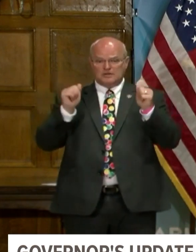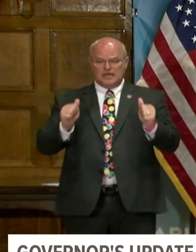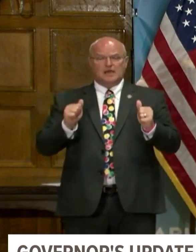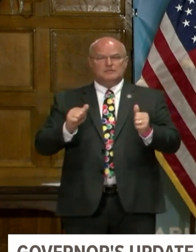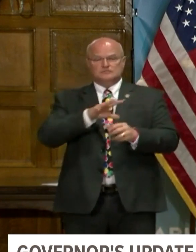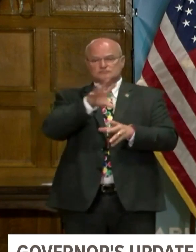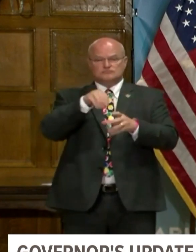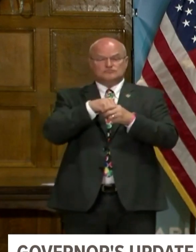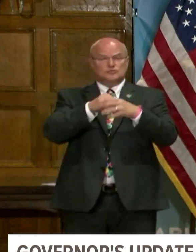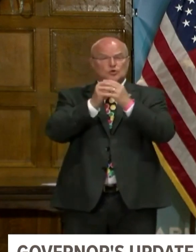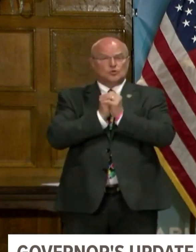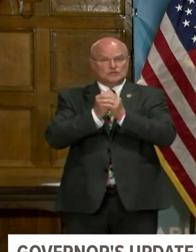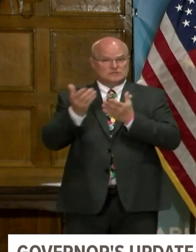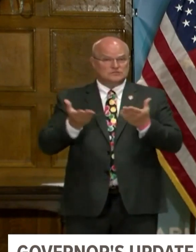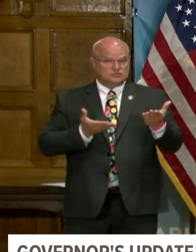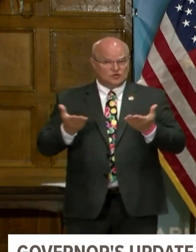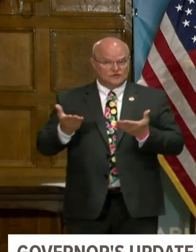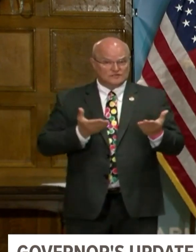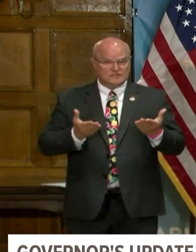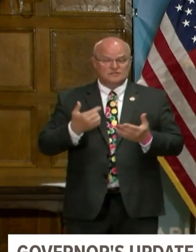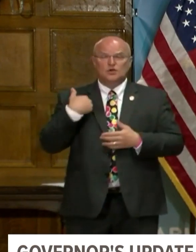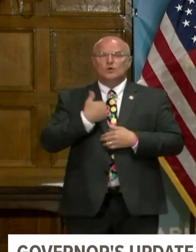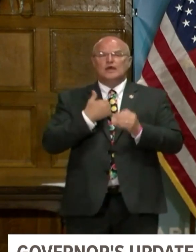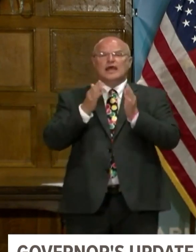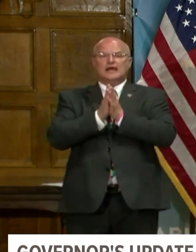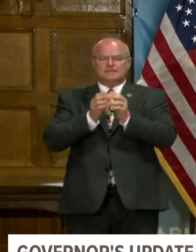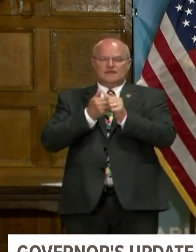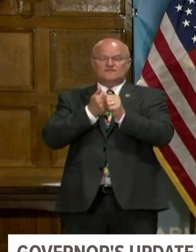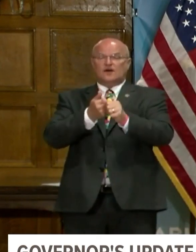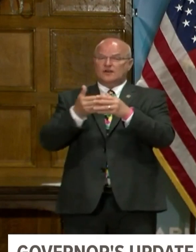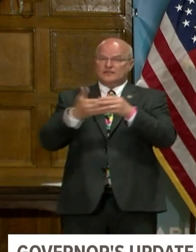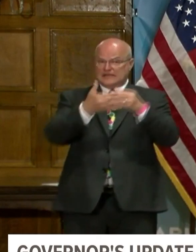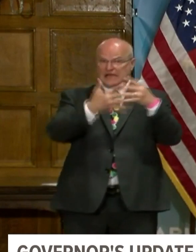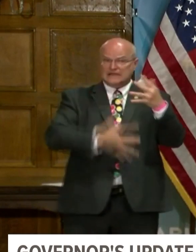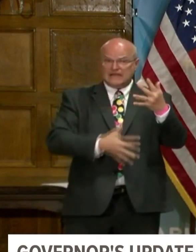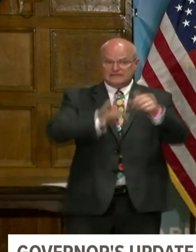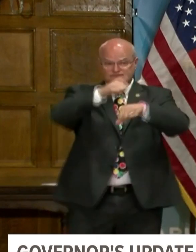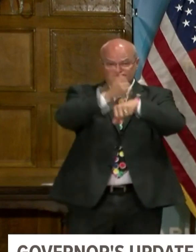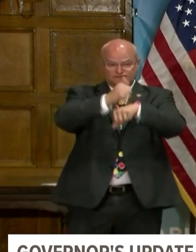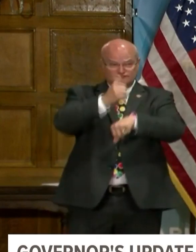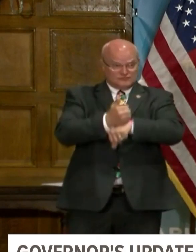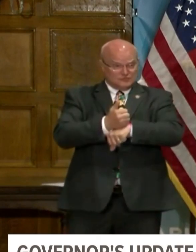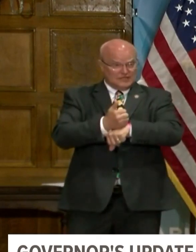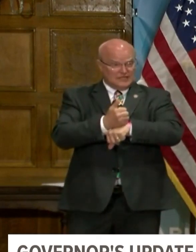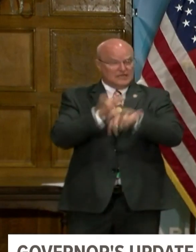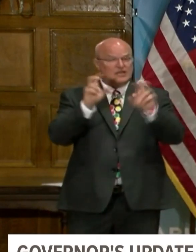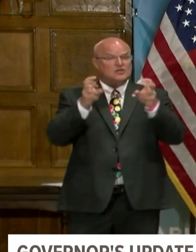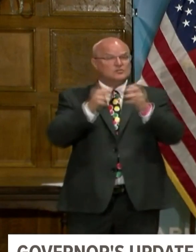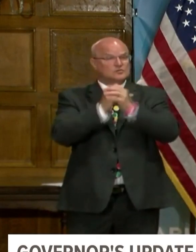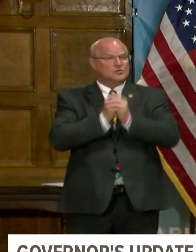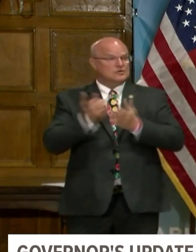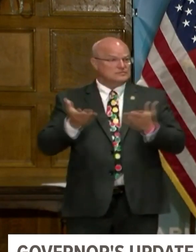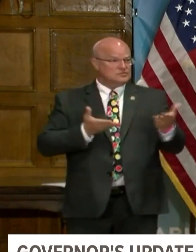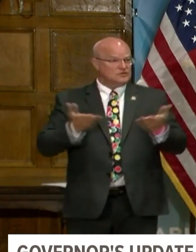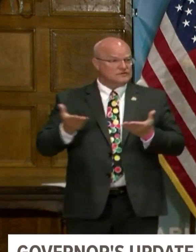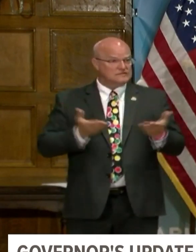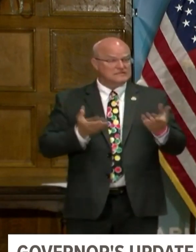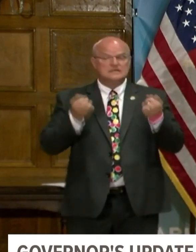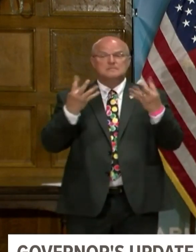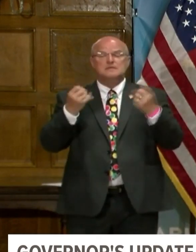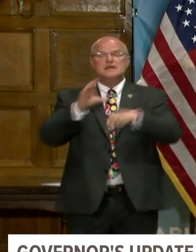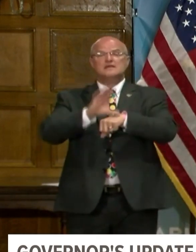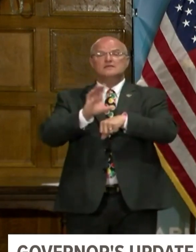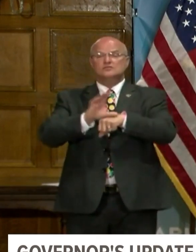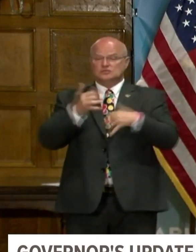able to engage in worship services. We asked them to follow the guidelines that have been submitted in terms of worship services. Many